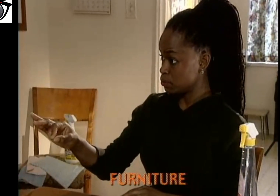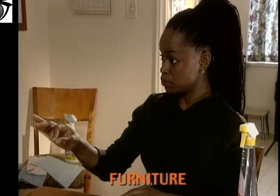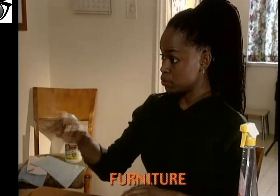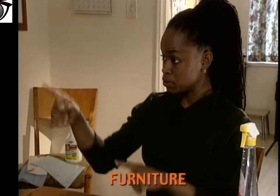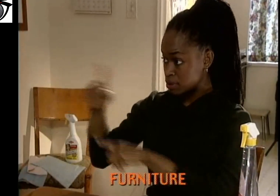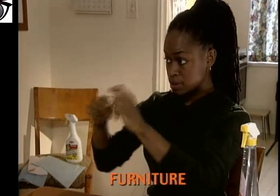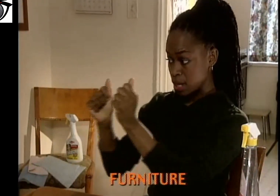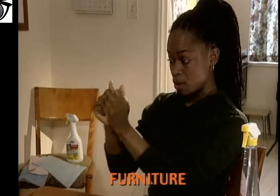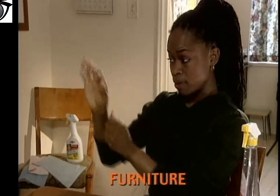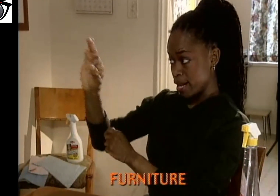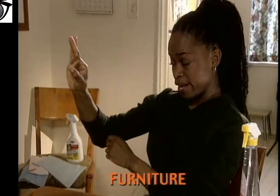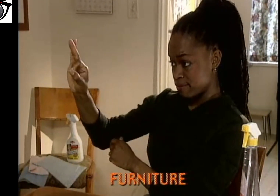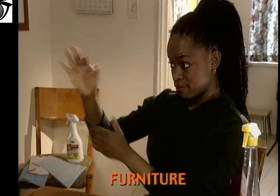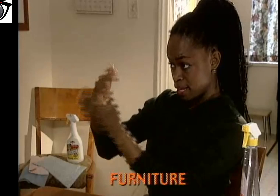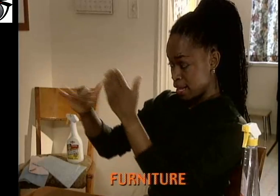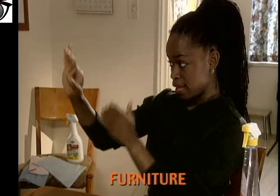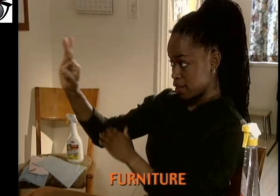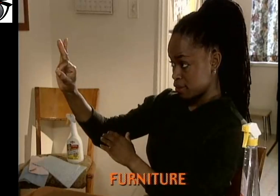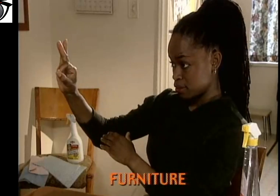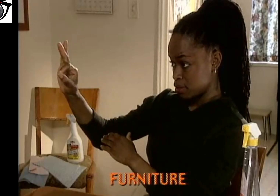Furniture is made with F hands.